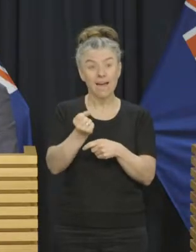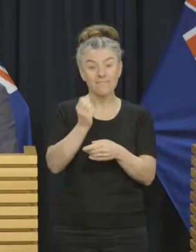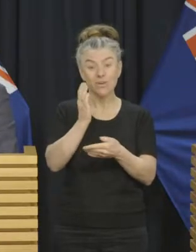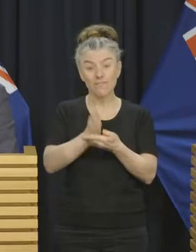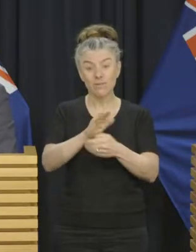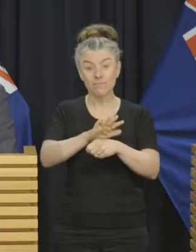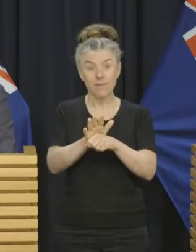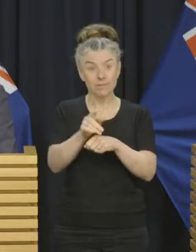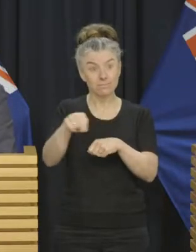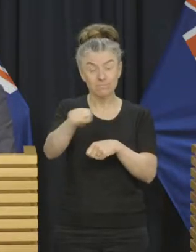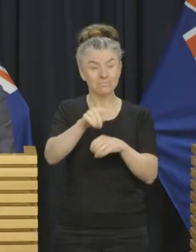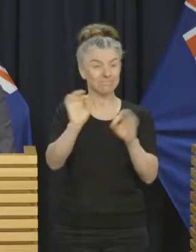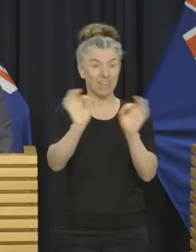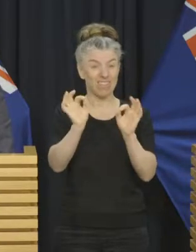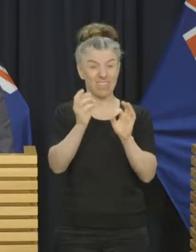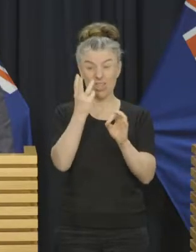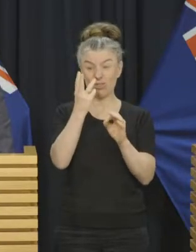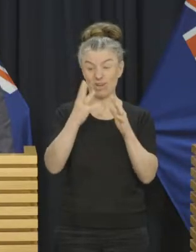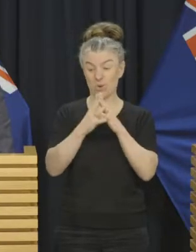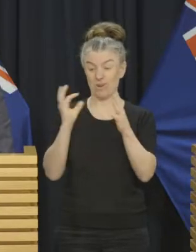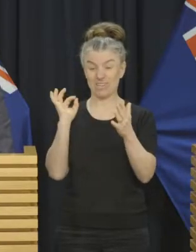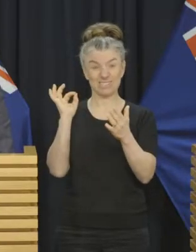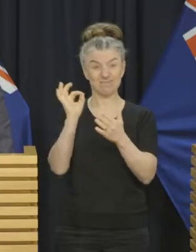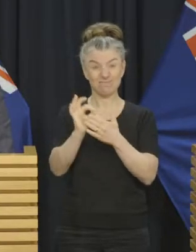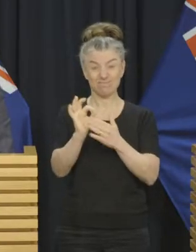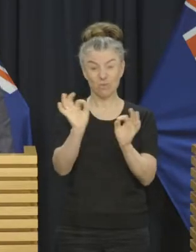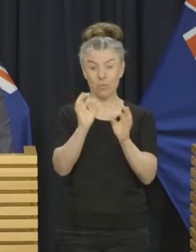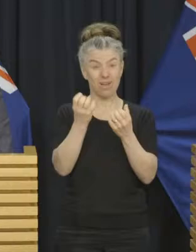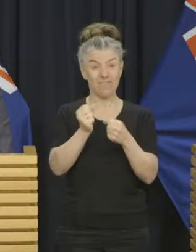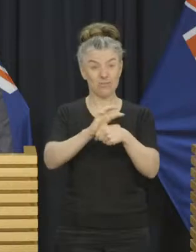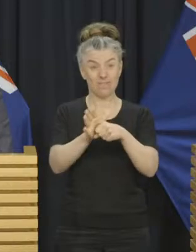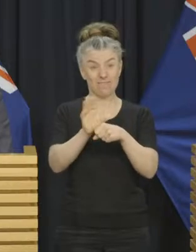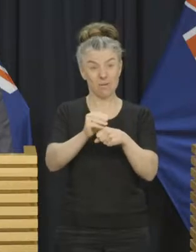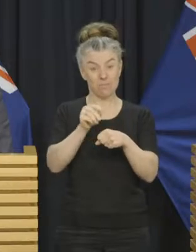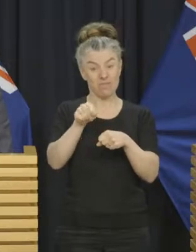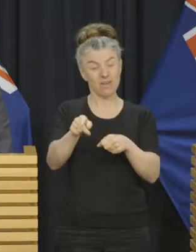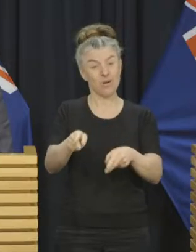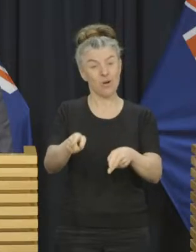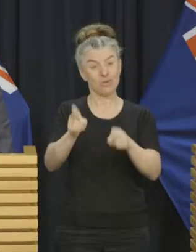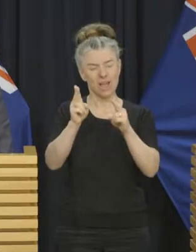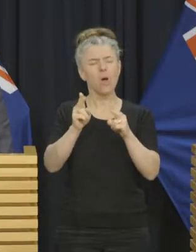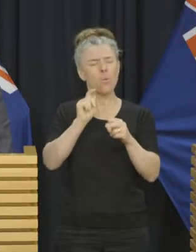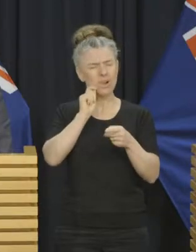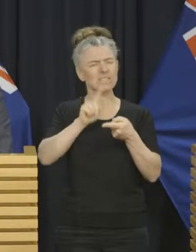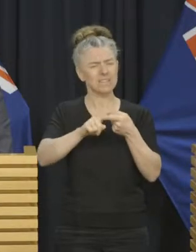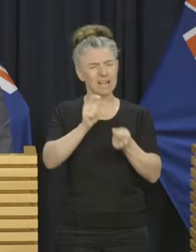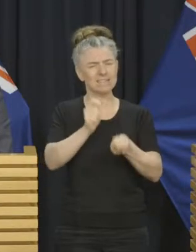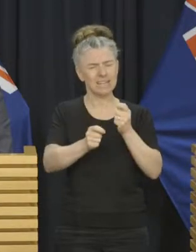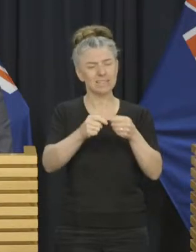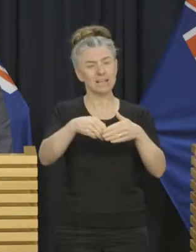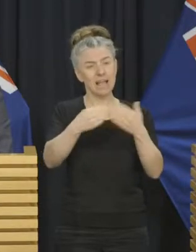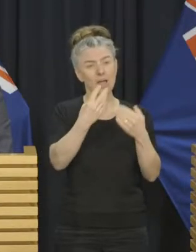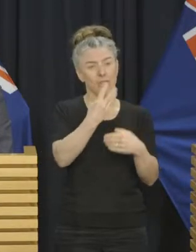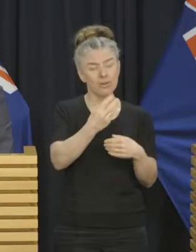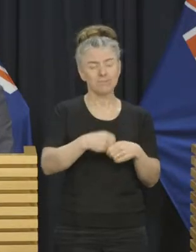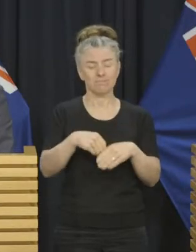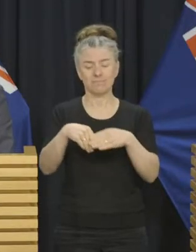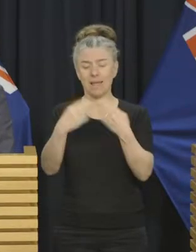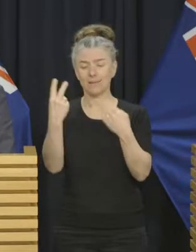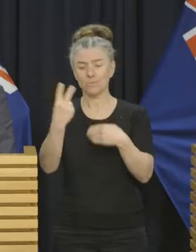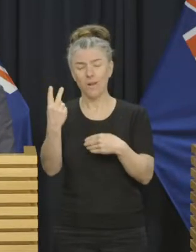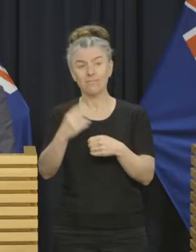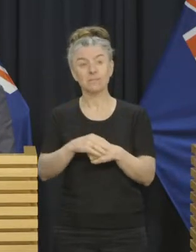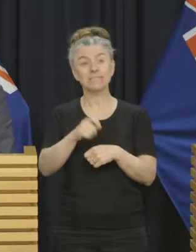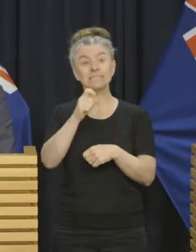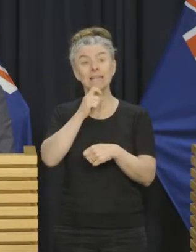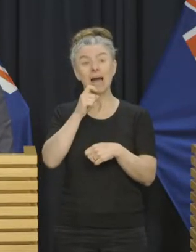than 3 weeks. Routine day 12 testing, of course, will still be undertaken. Facility staff saw no evidence of bubble breaking